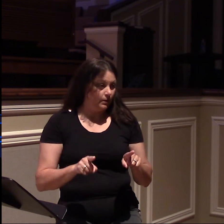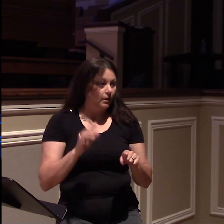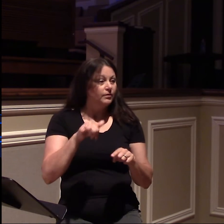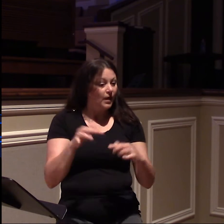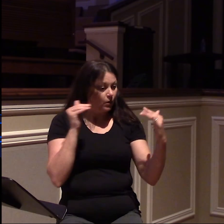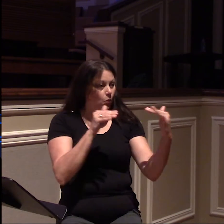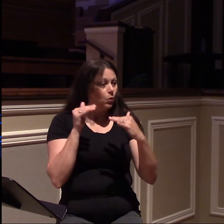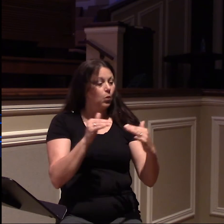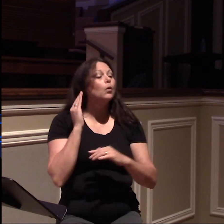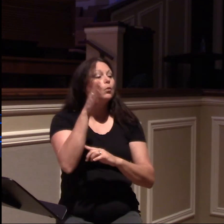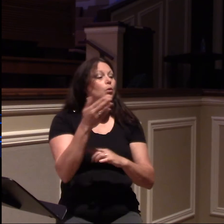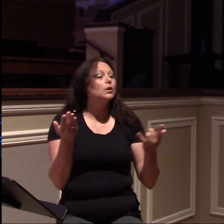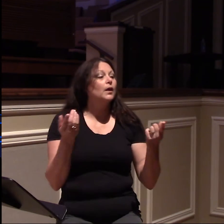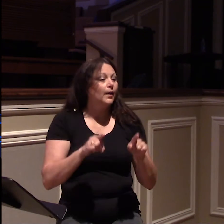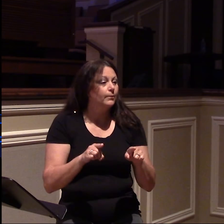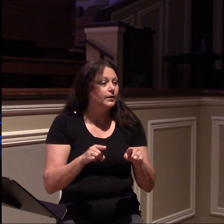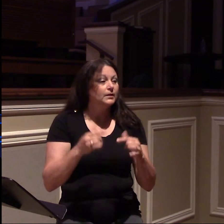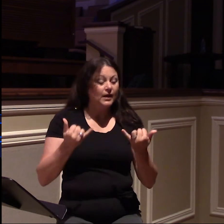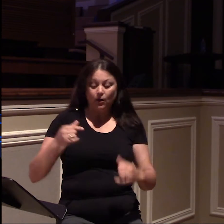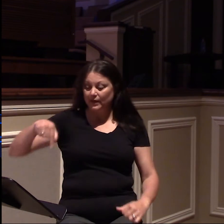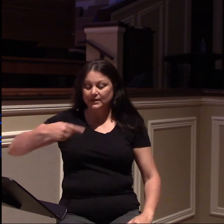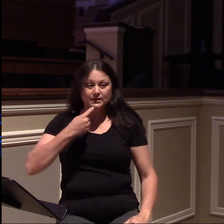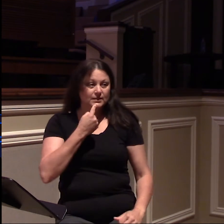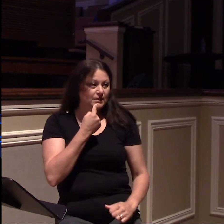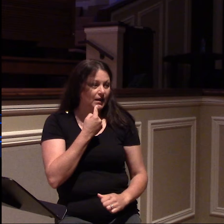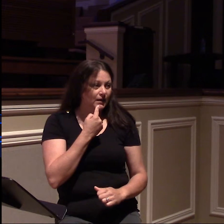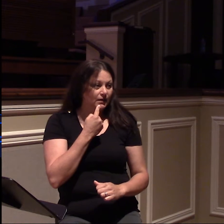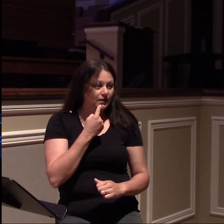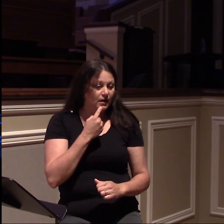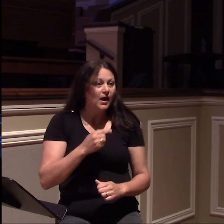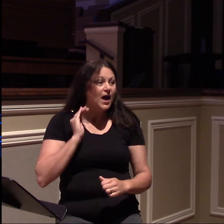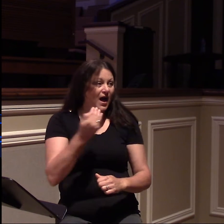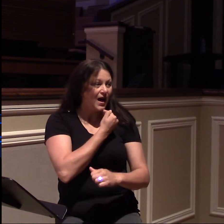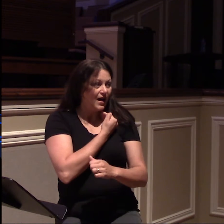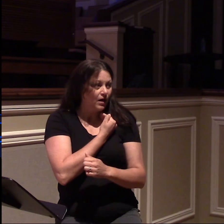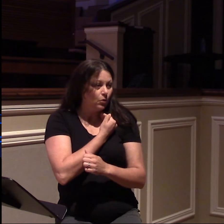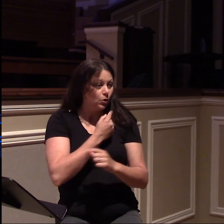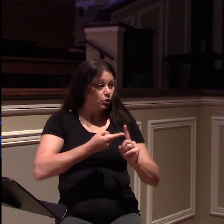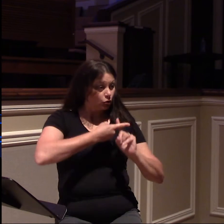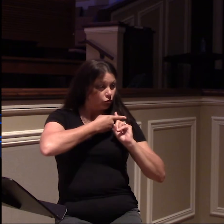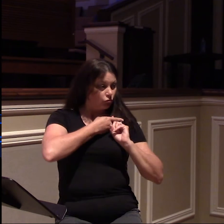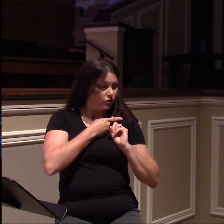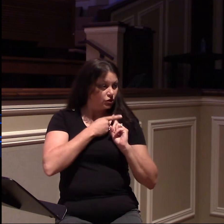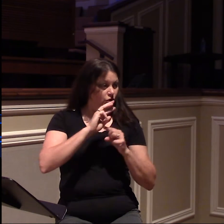begin. Upon this battle depends the survival of Christian